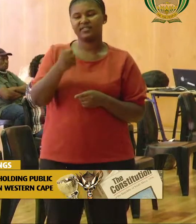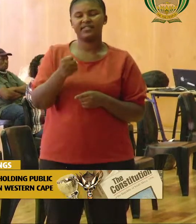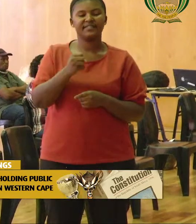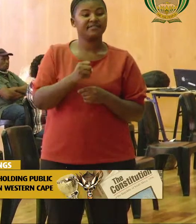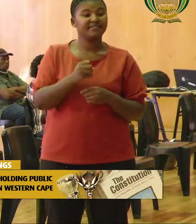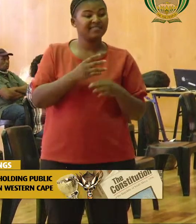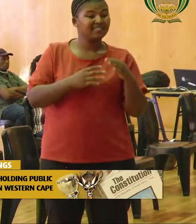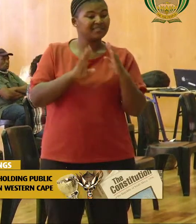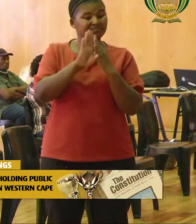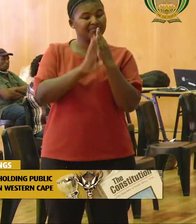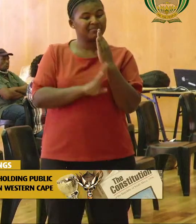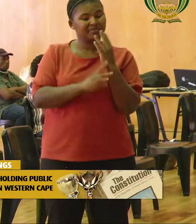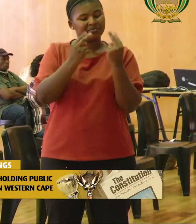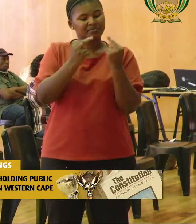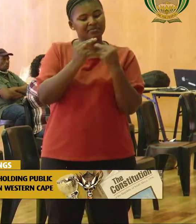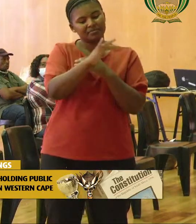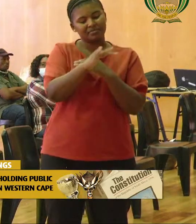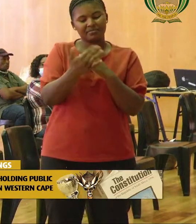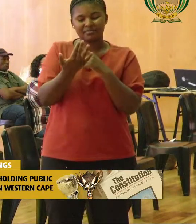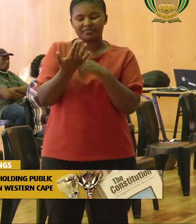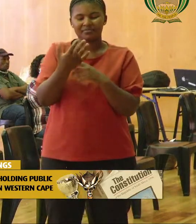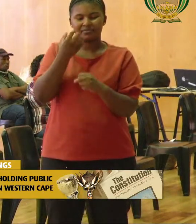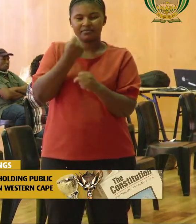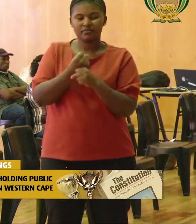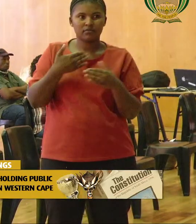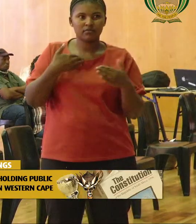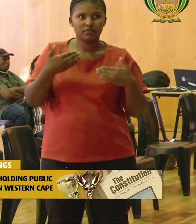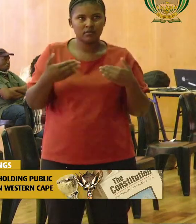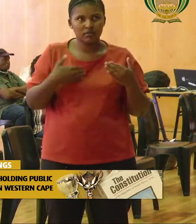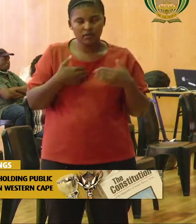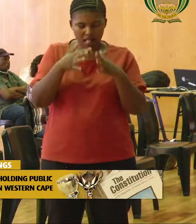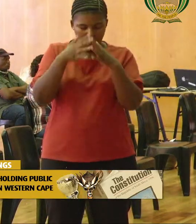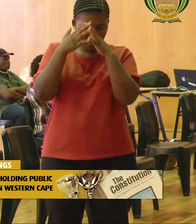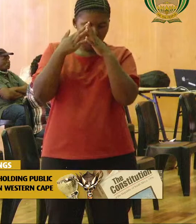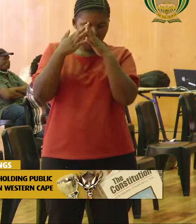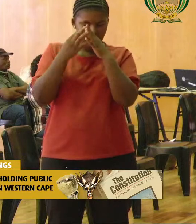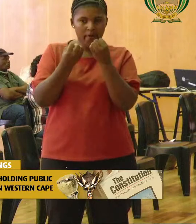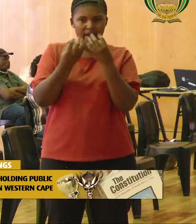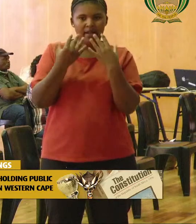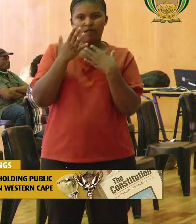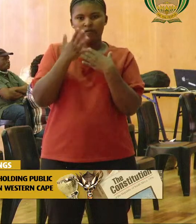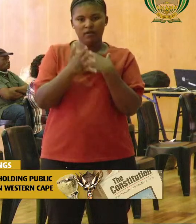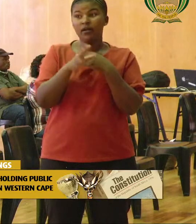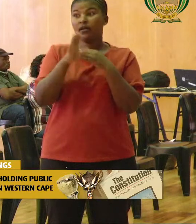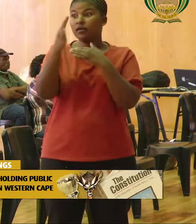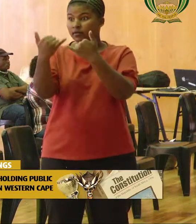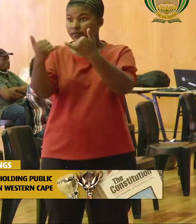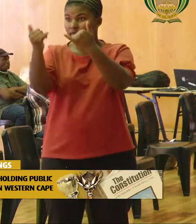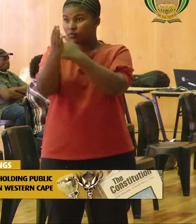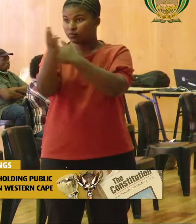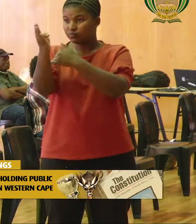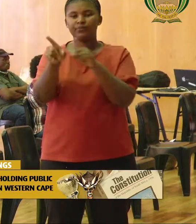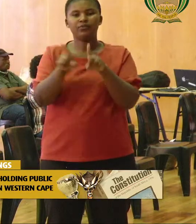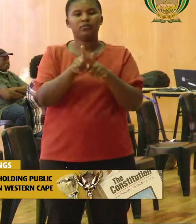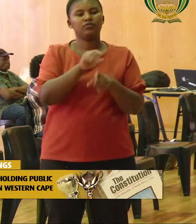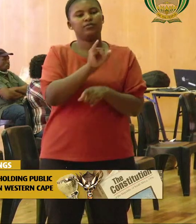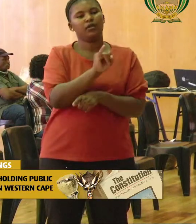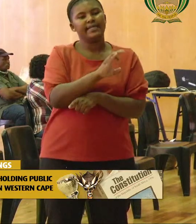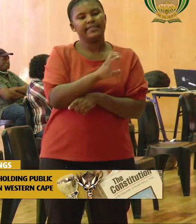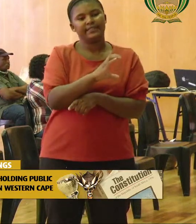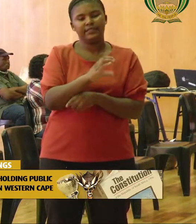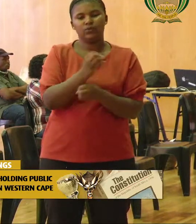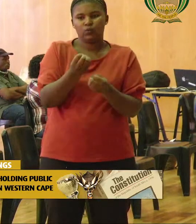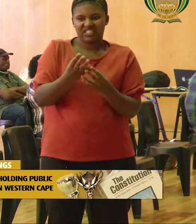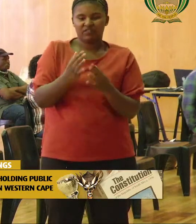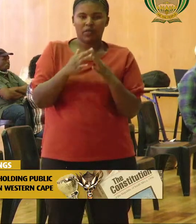will create more administrative chaos in Parliament and both for the IEC